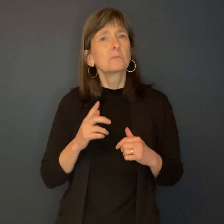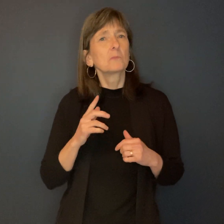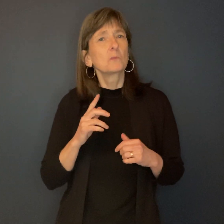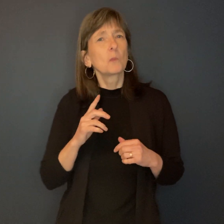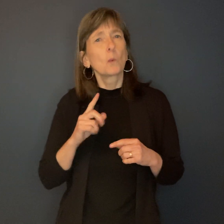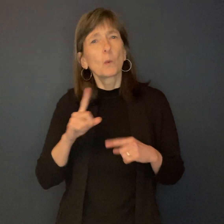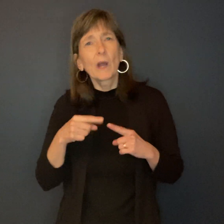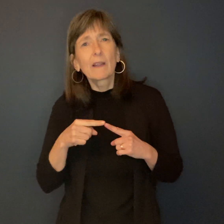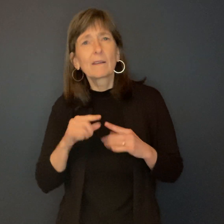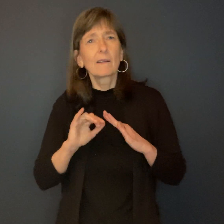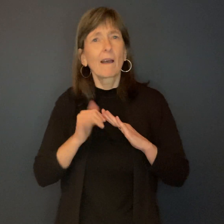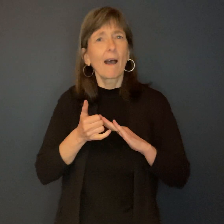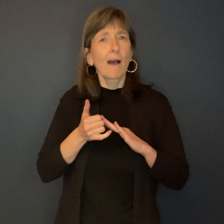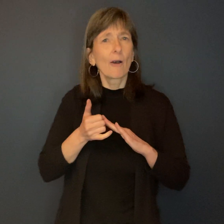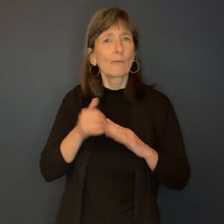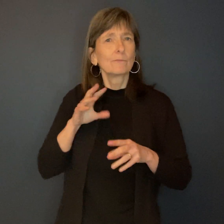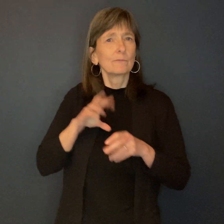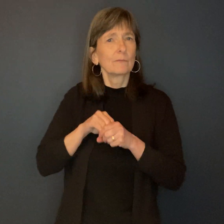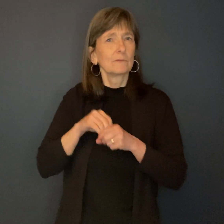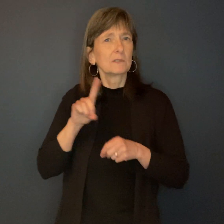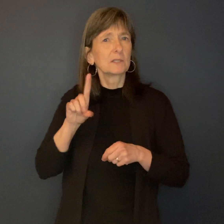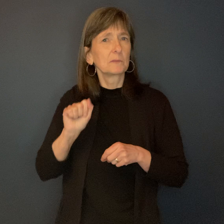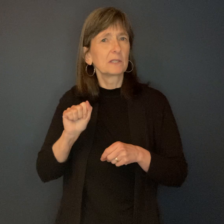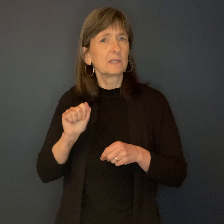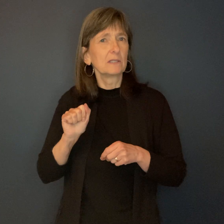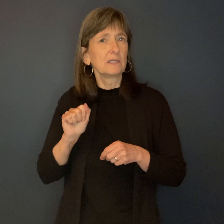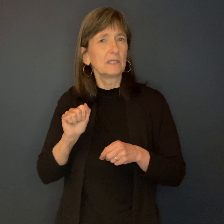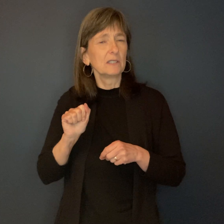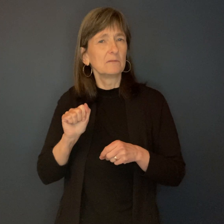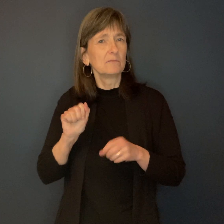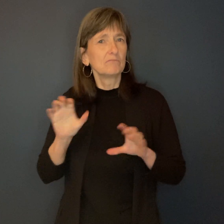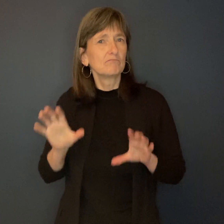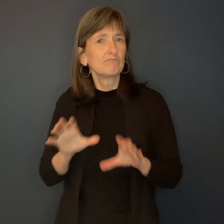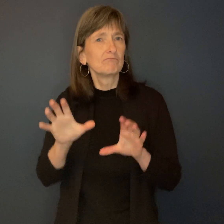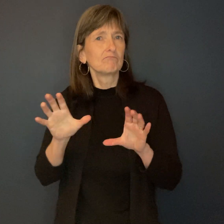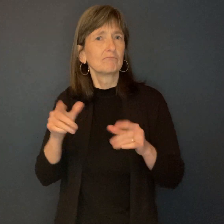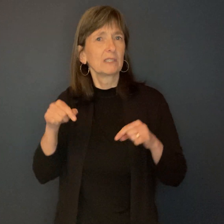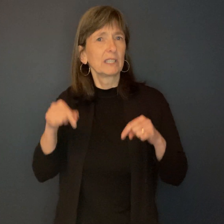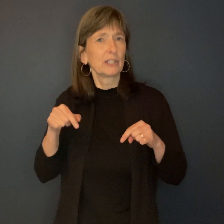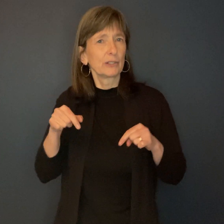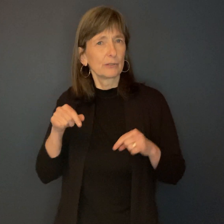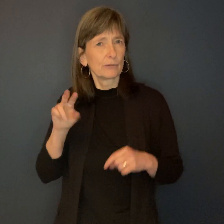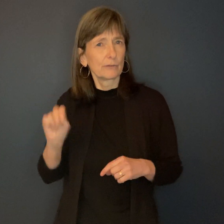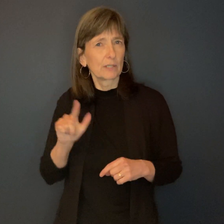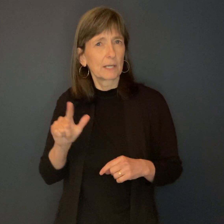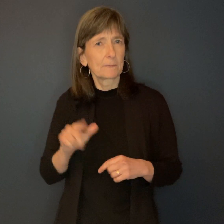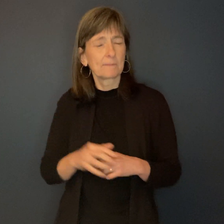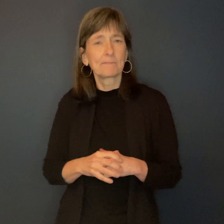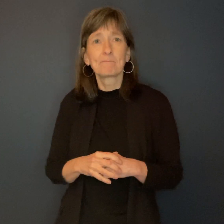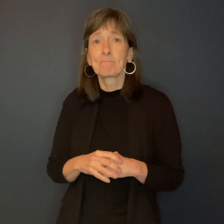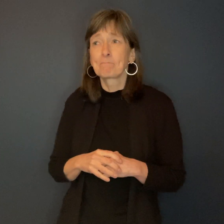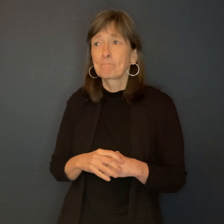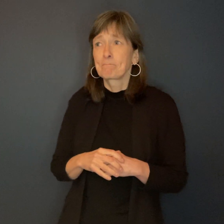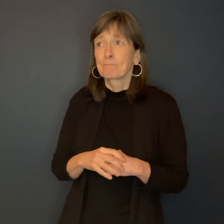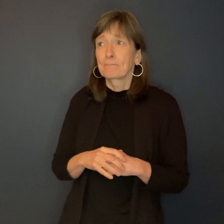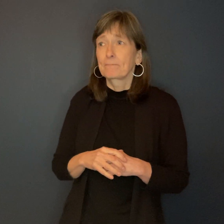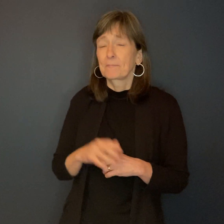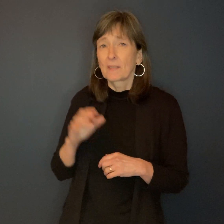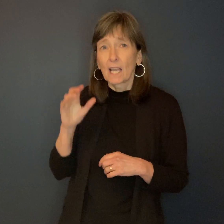first become involved in the disability rights movement in Newfoundland and Labrador? I guess I came with certain ideas